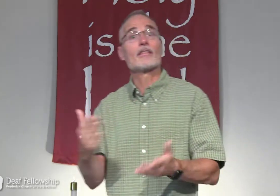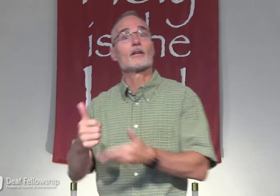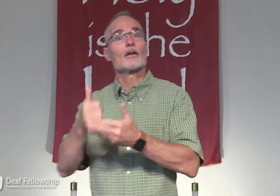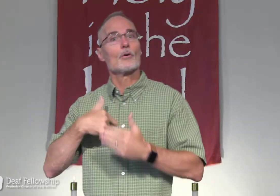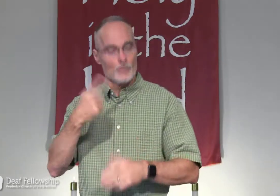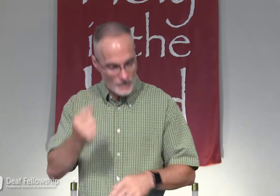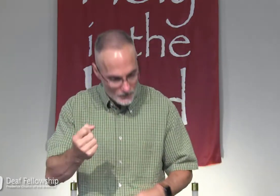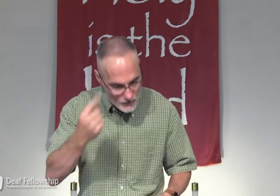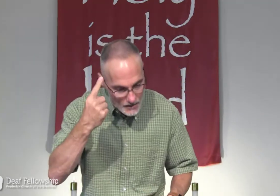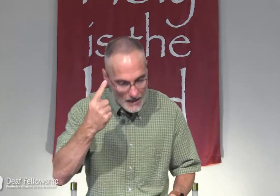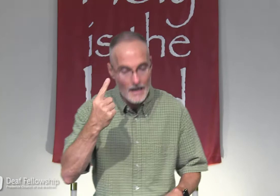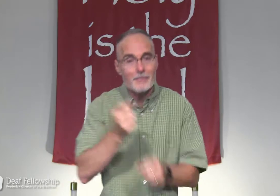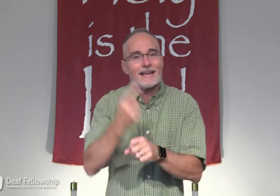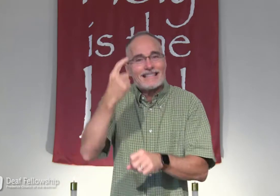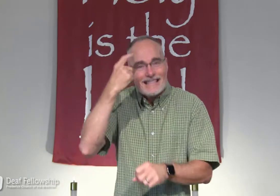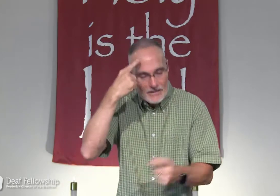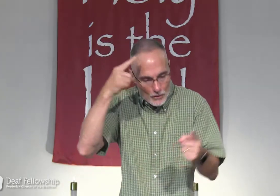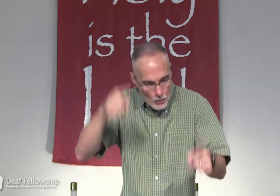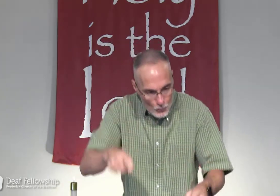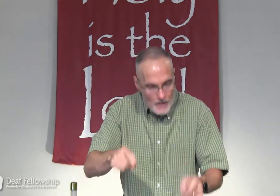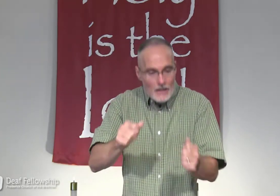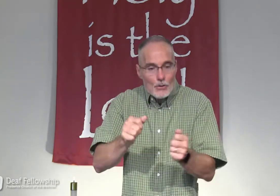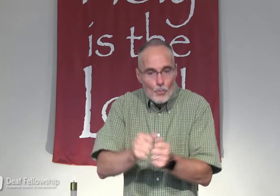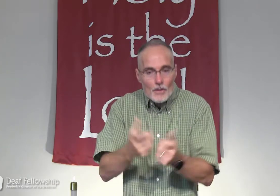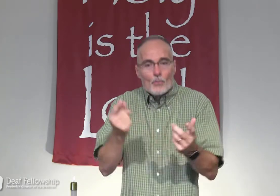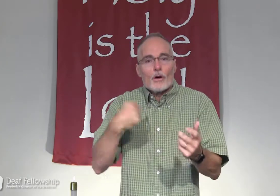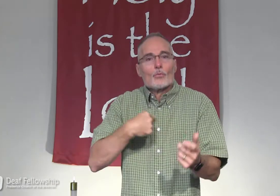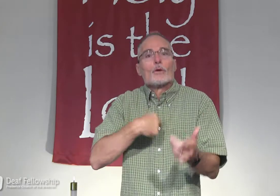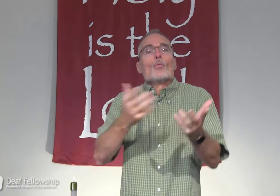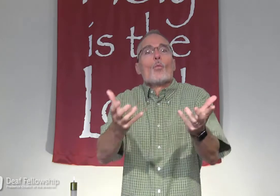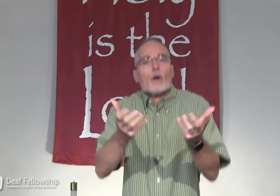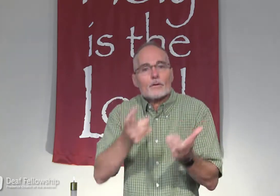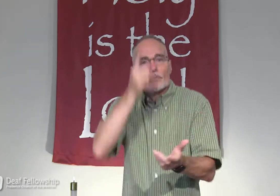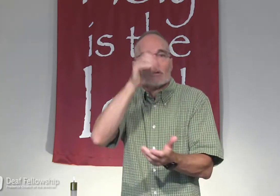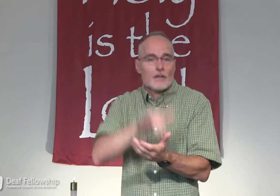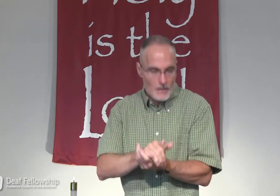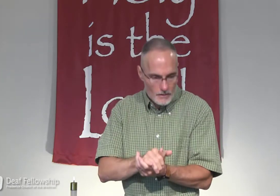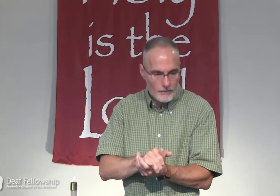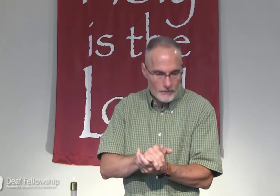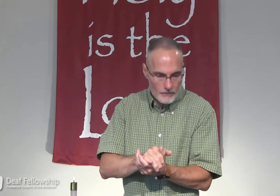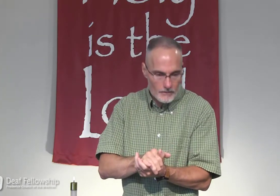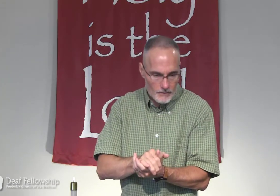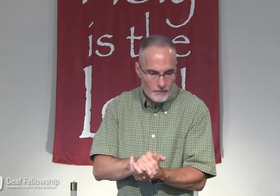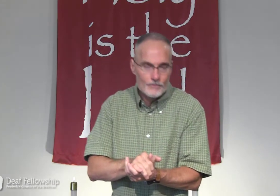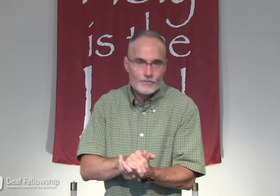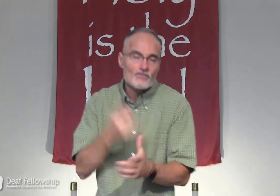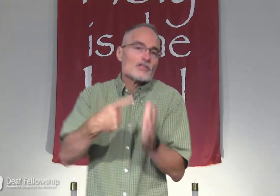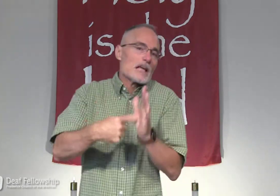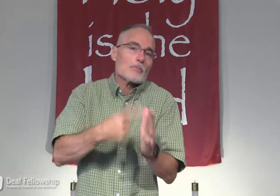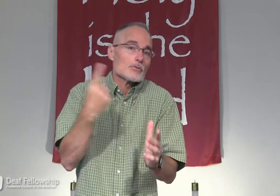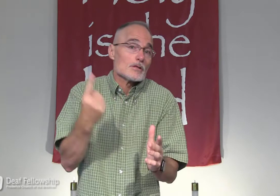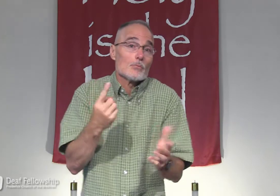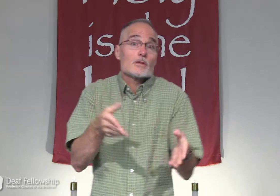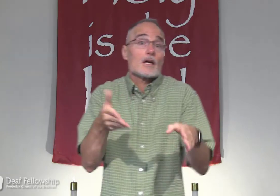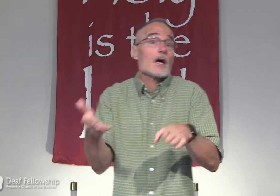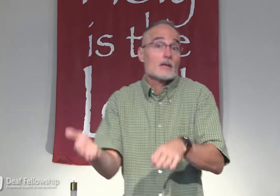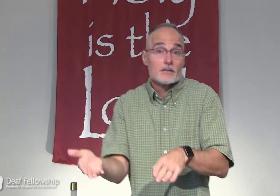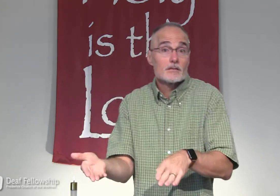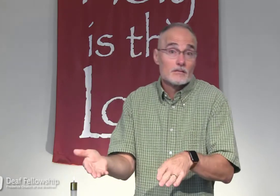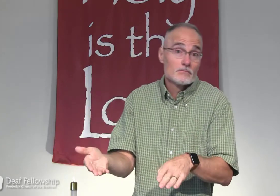And so when we can't make sense of it, we look for something else to help us make sense. So